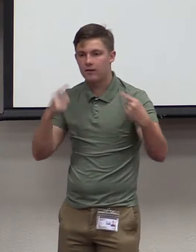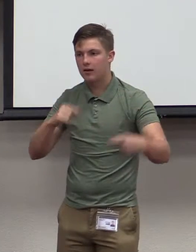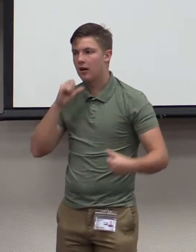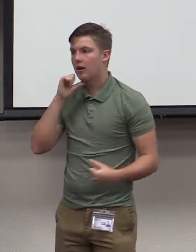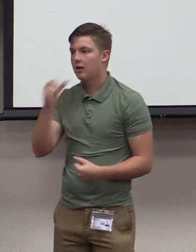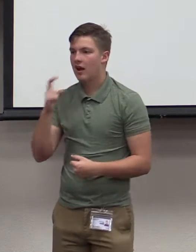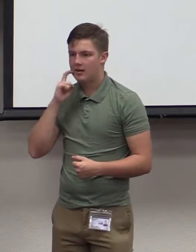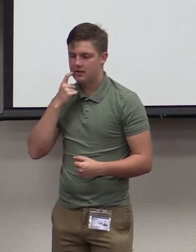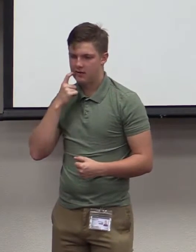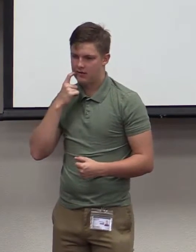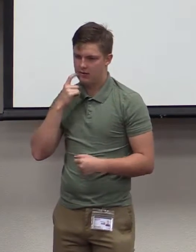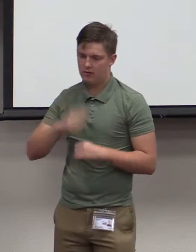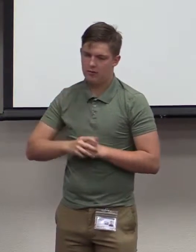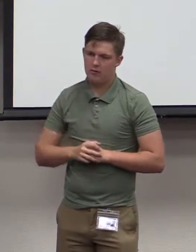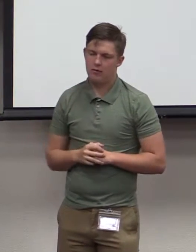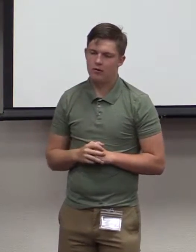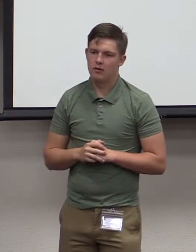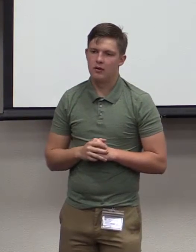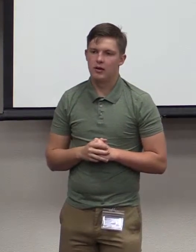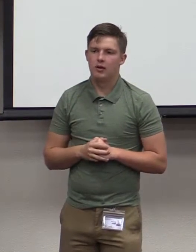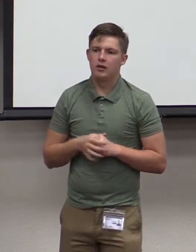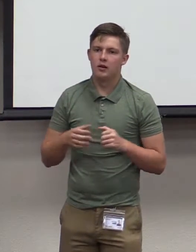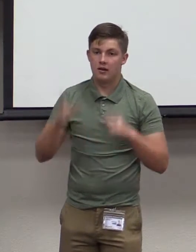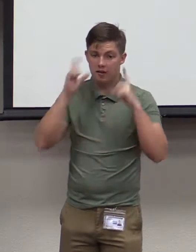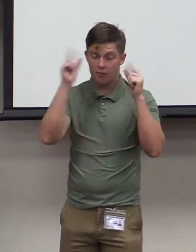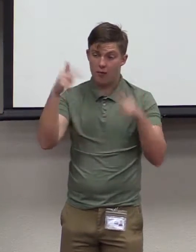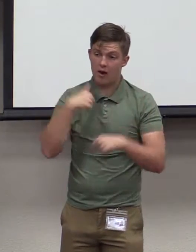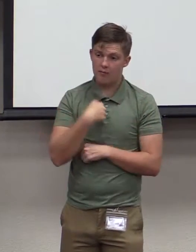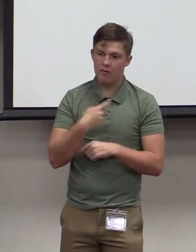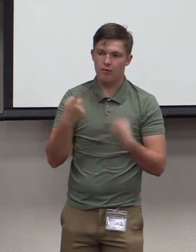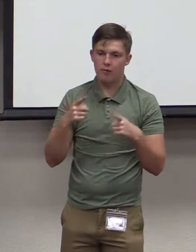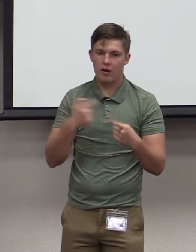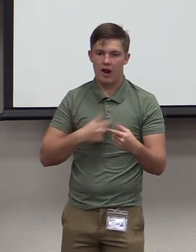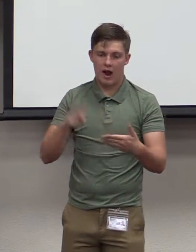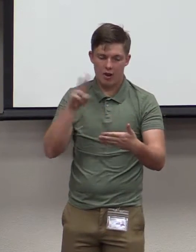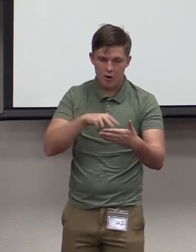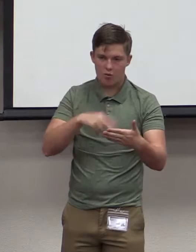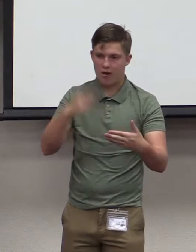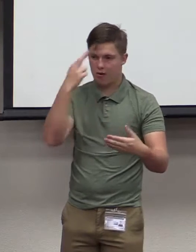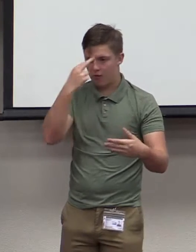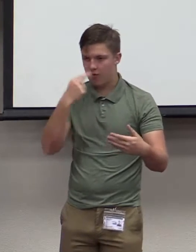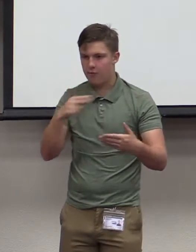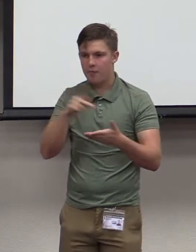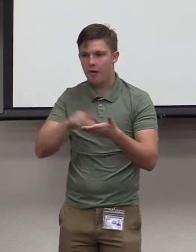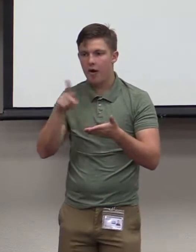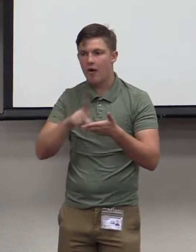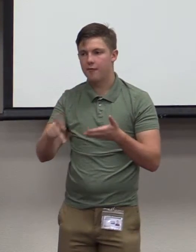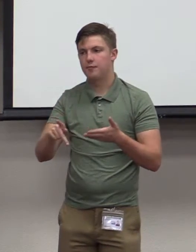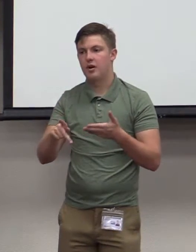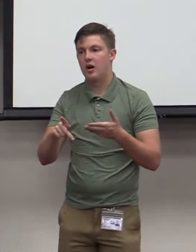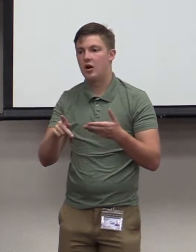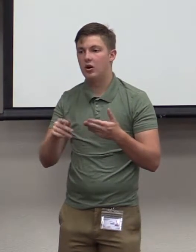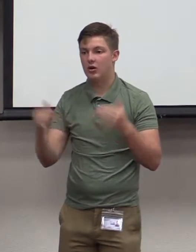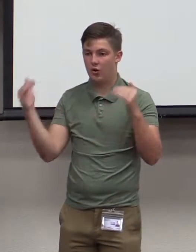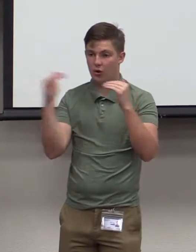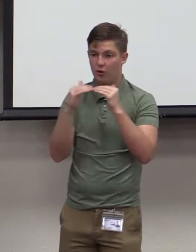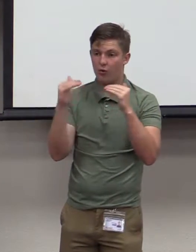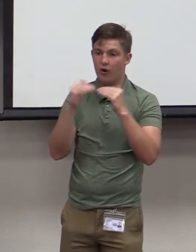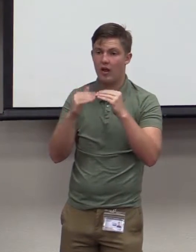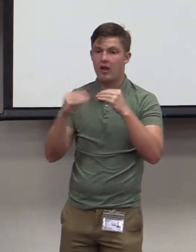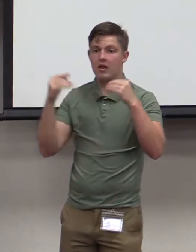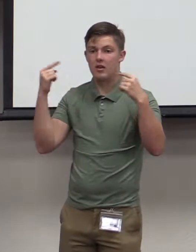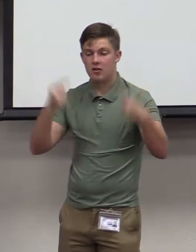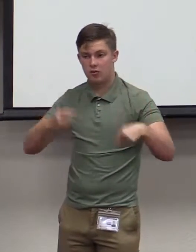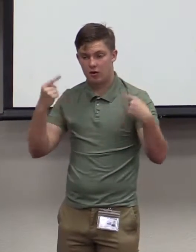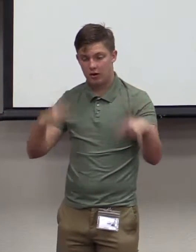in jealousy. It surprised me that when I looked at Romans, Paul equates quarreling or